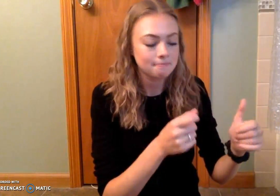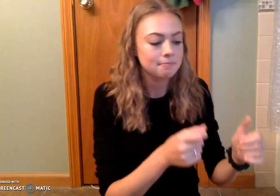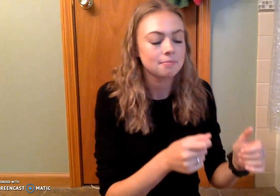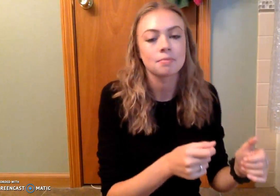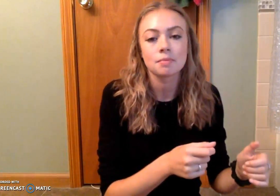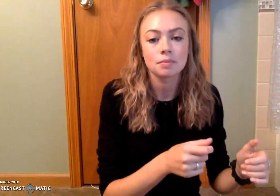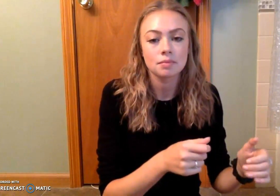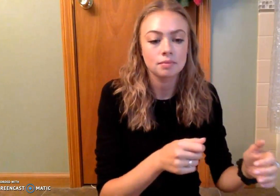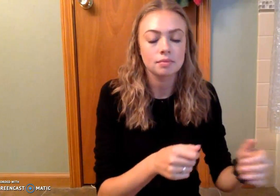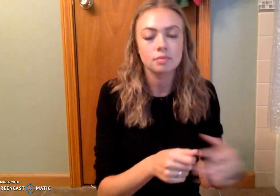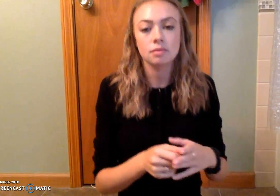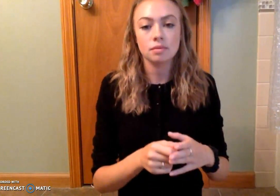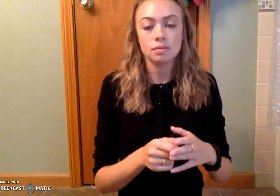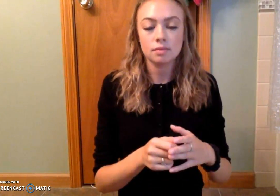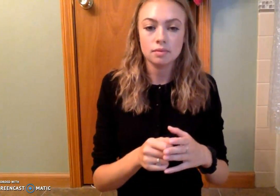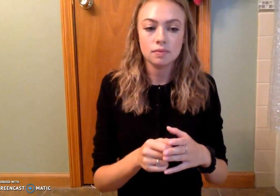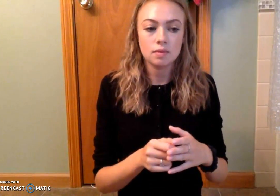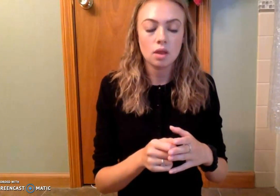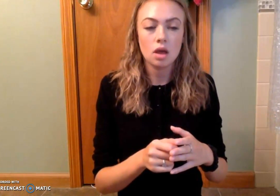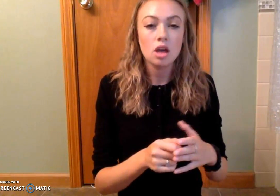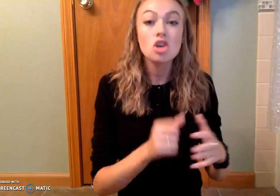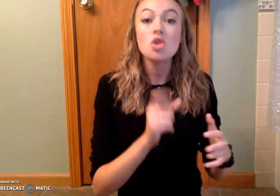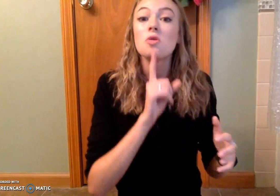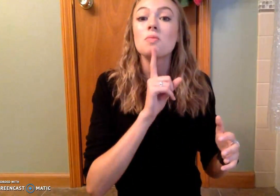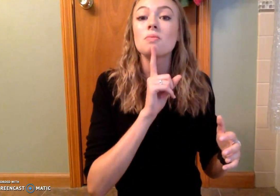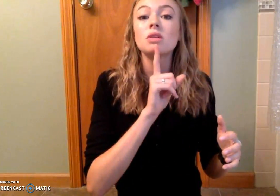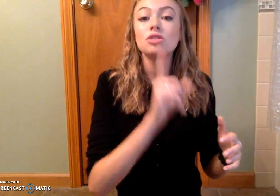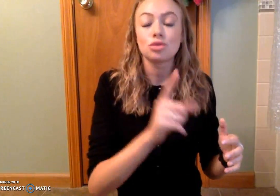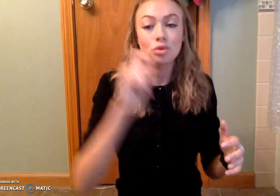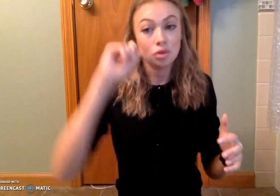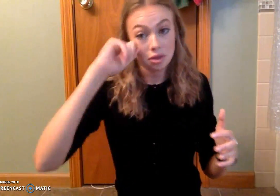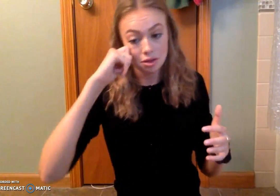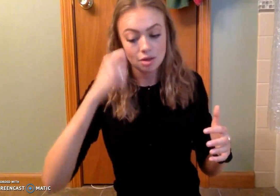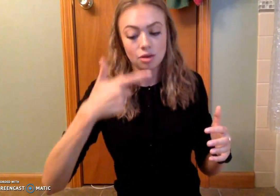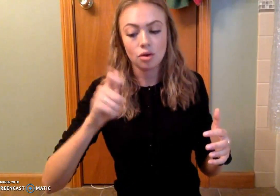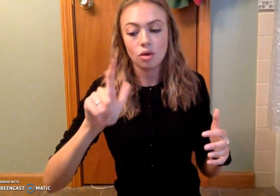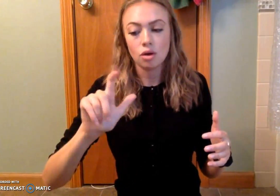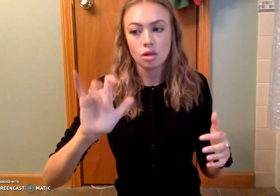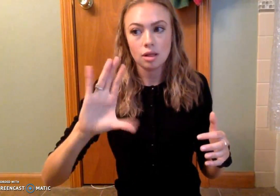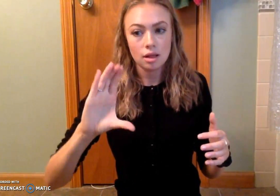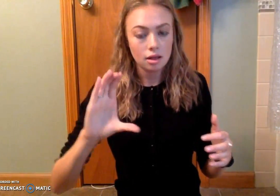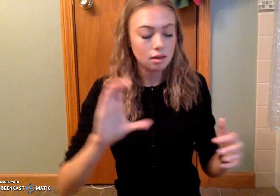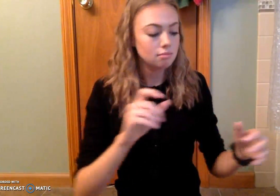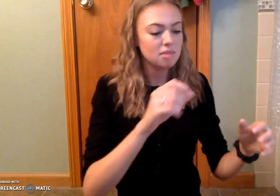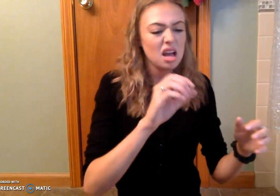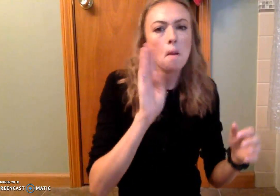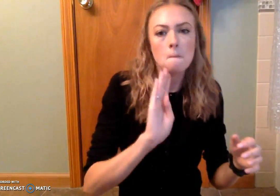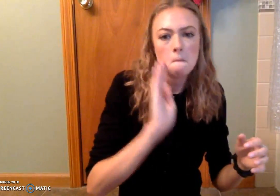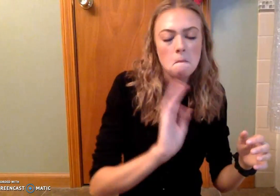And get that garlic and onion just brown. Don't burn it. It tastes terrible. That